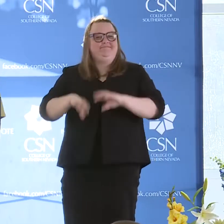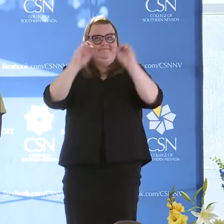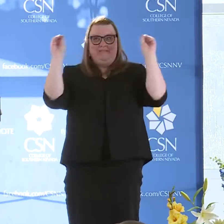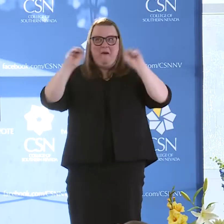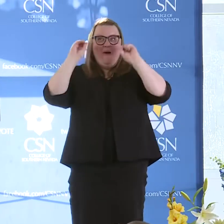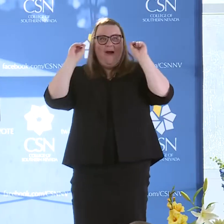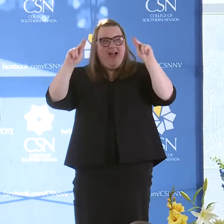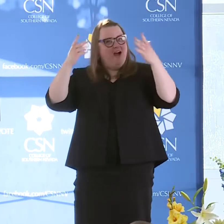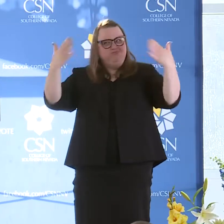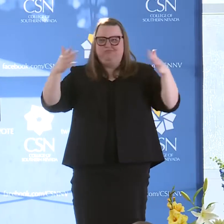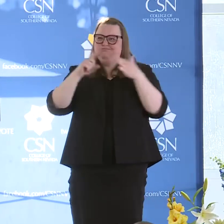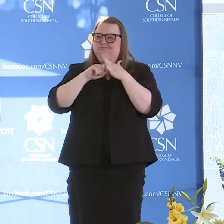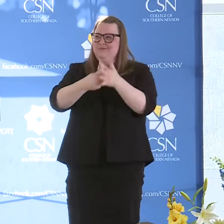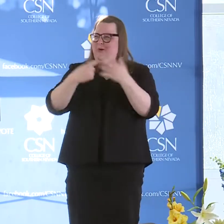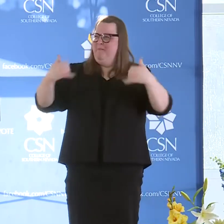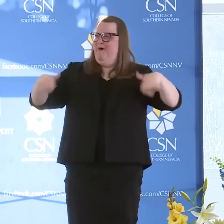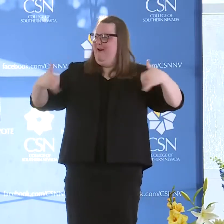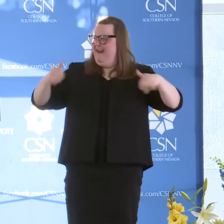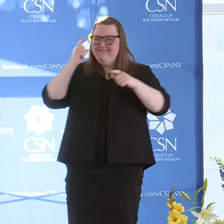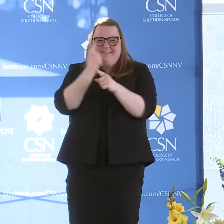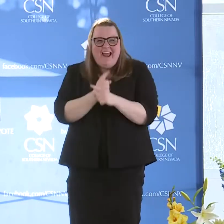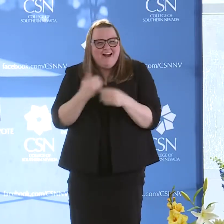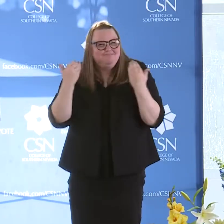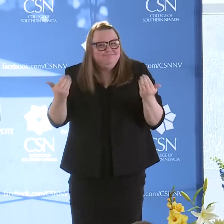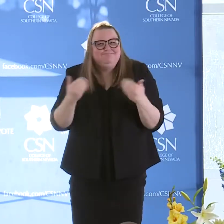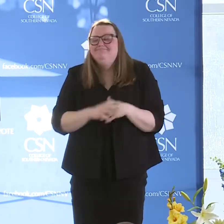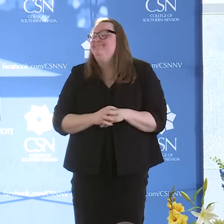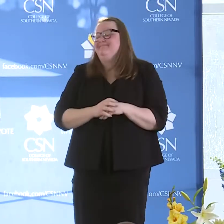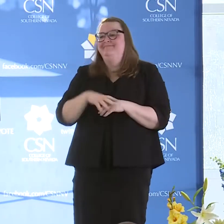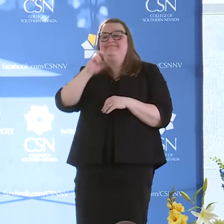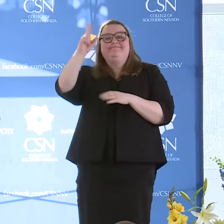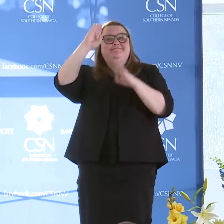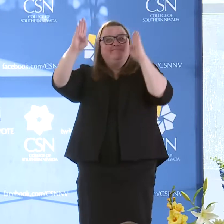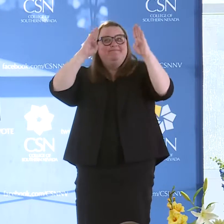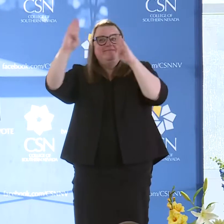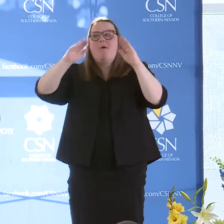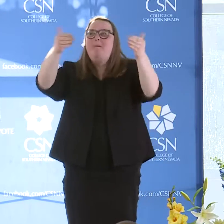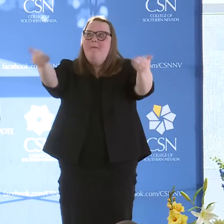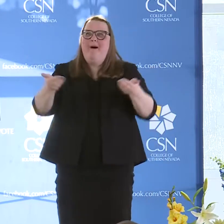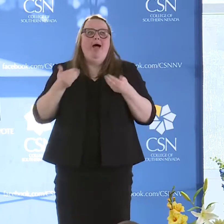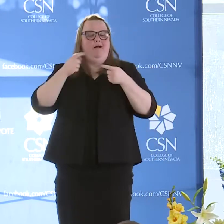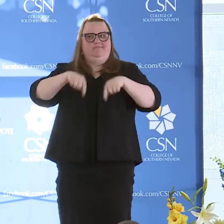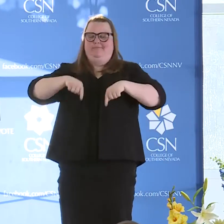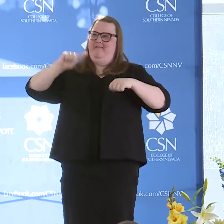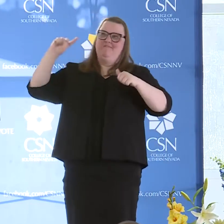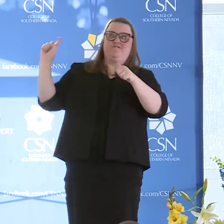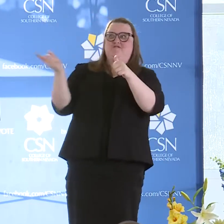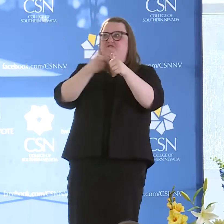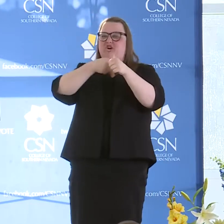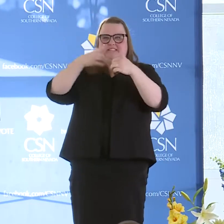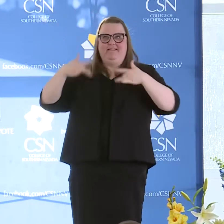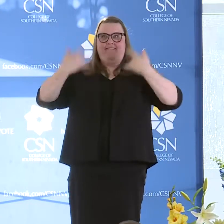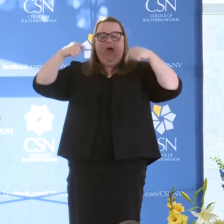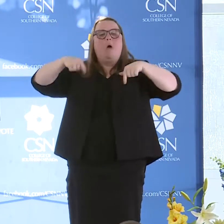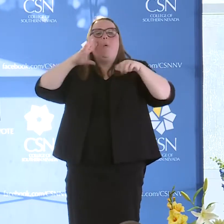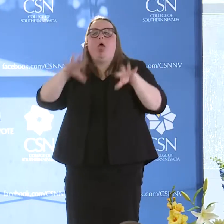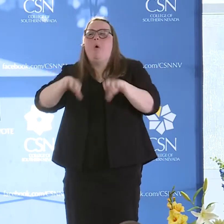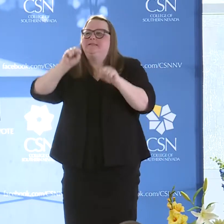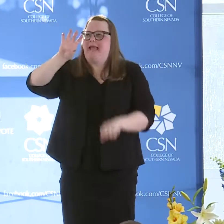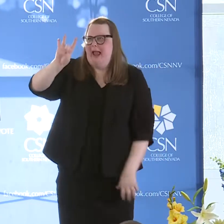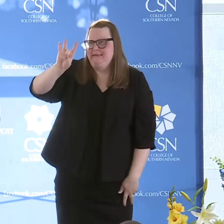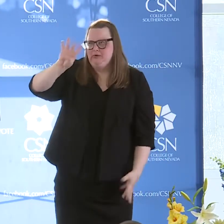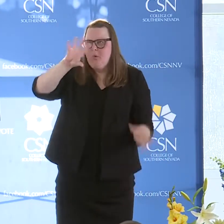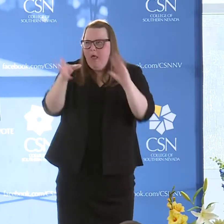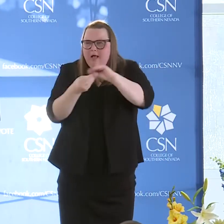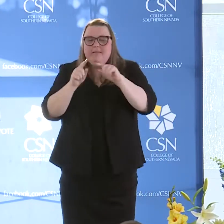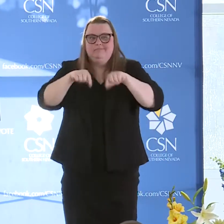Okay, let's get this party started. So hello and welcome to the first of 8 live